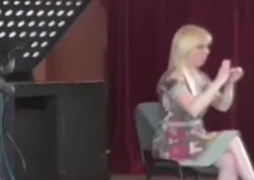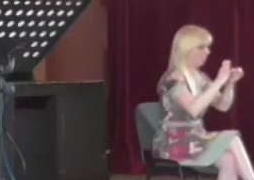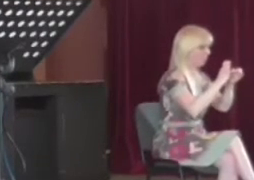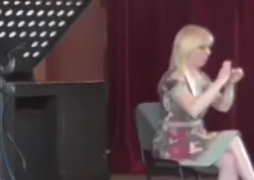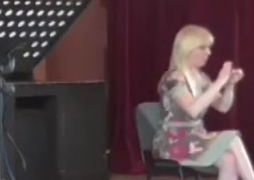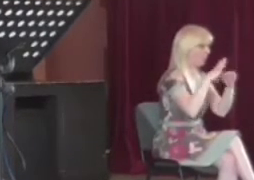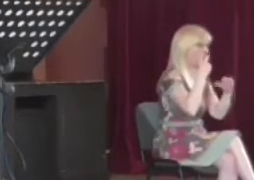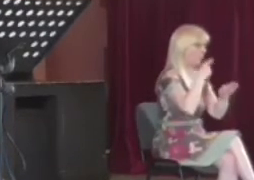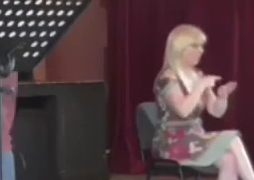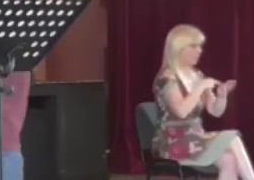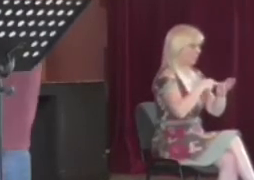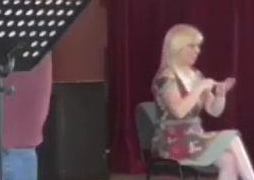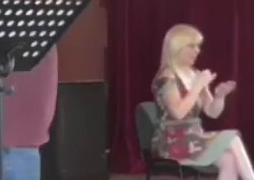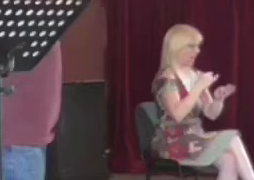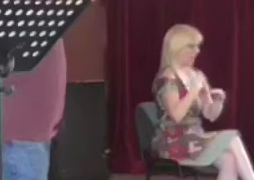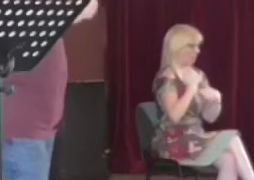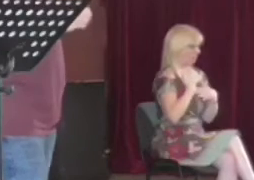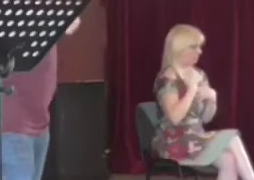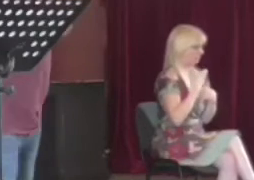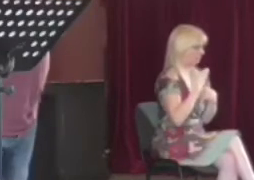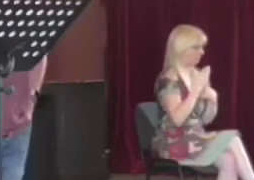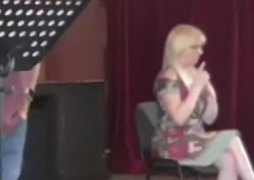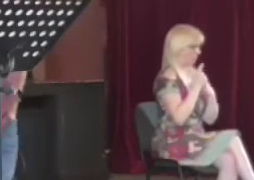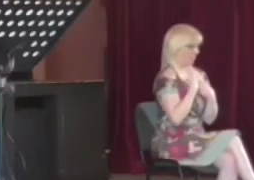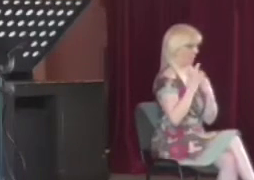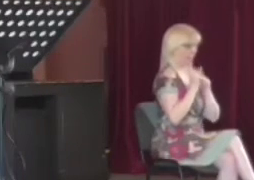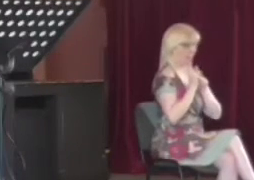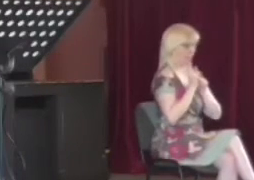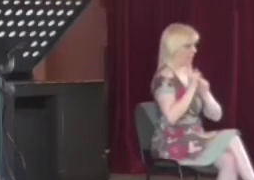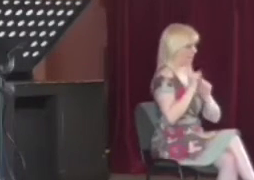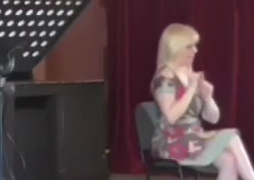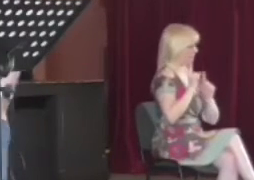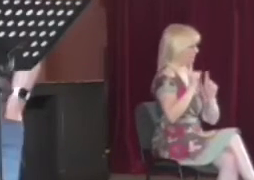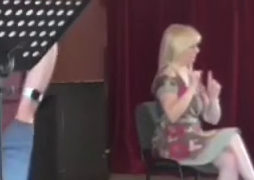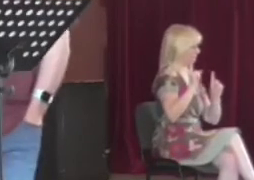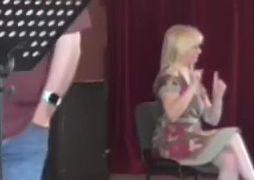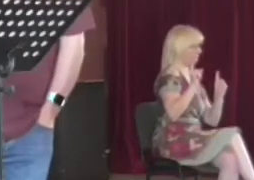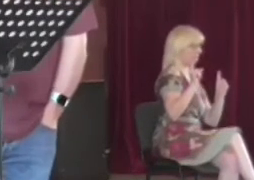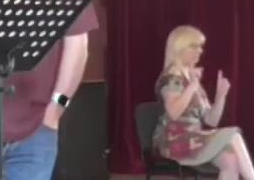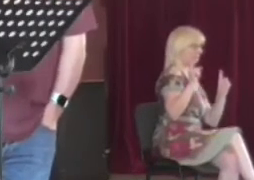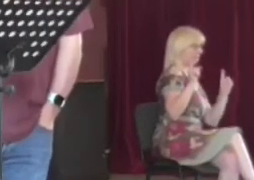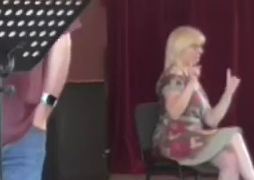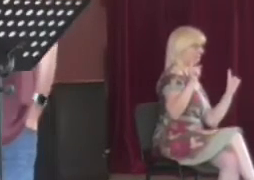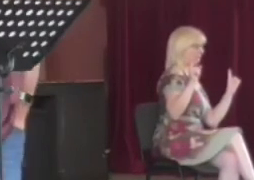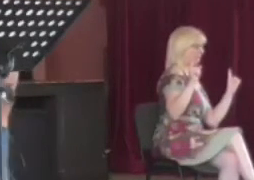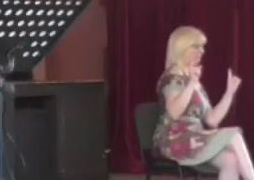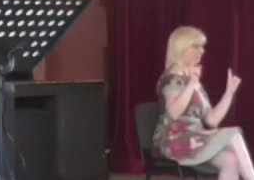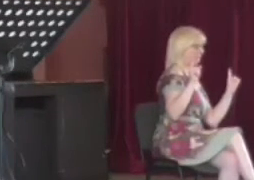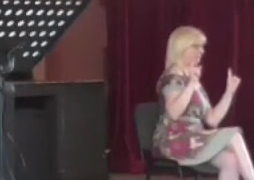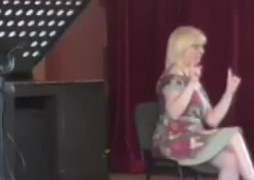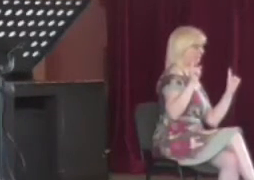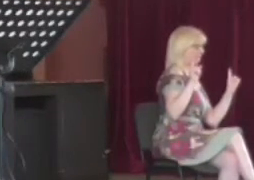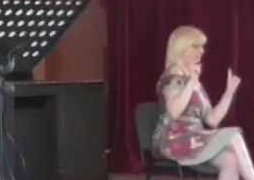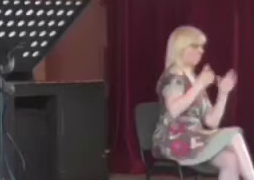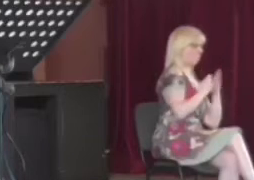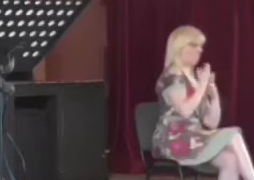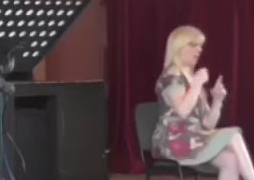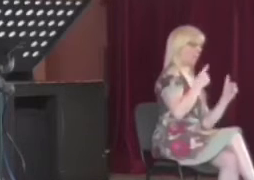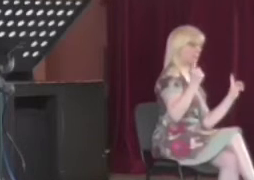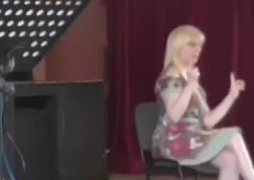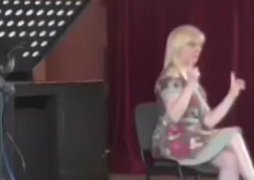I don't remember if I shared this or not, forgive me, but I recently started at work. I decided, God said, I want you to do a Bible study